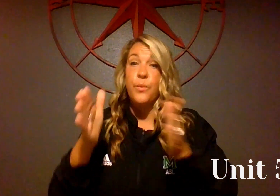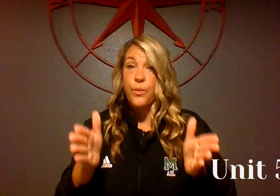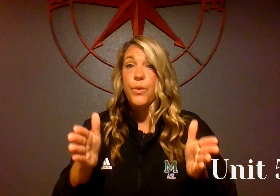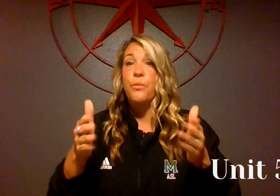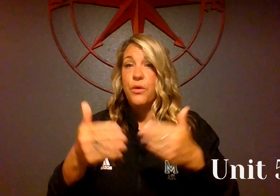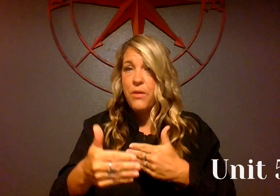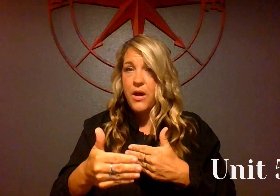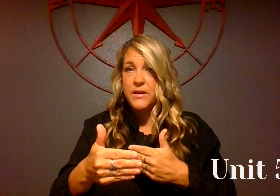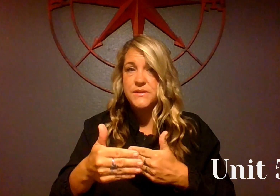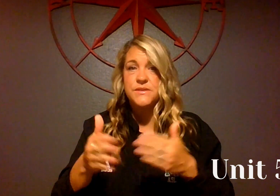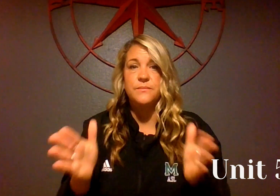Room or box.